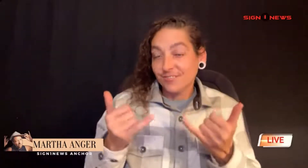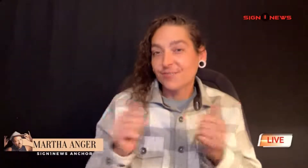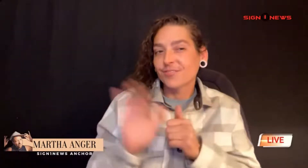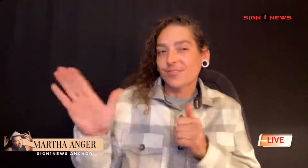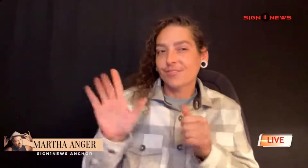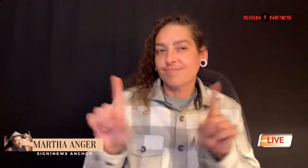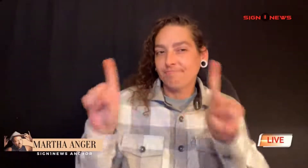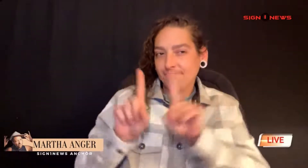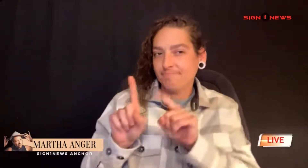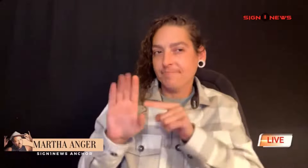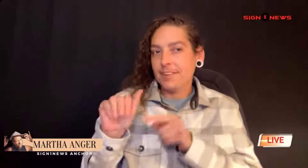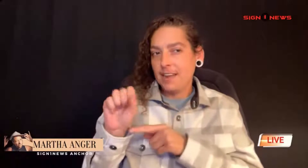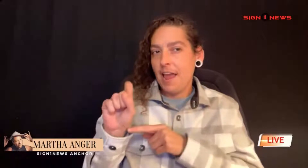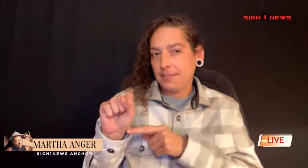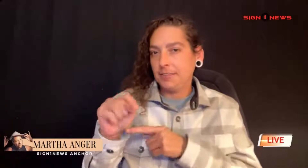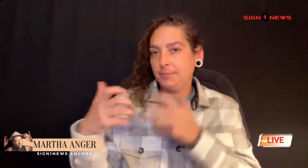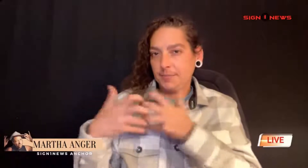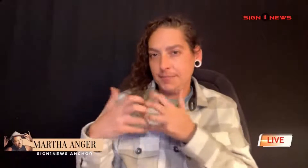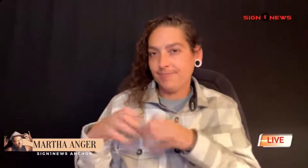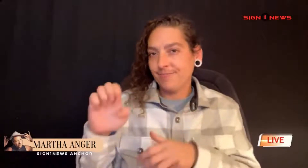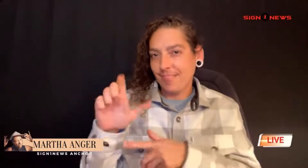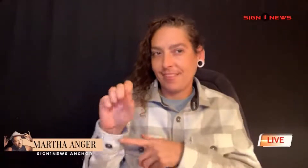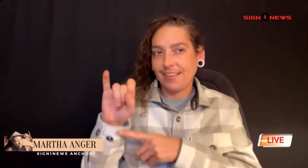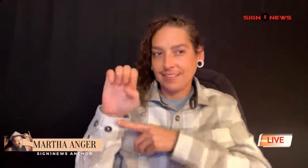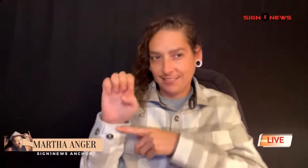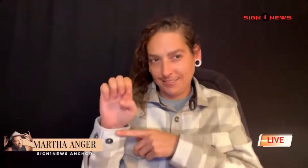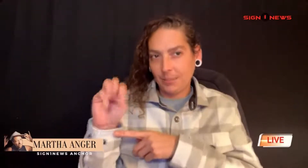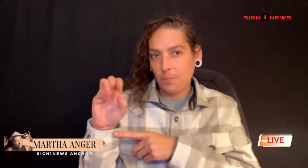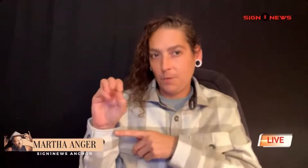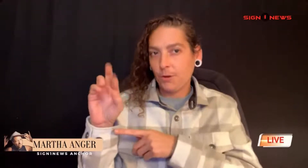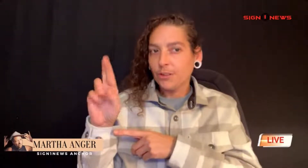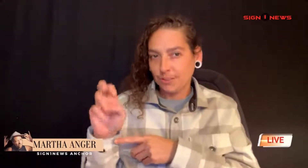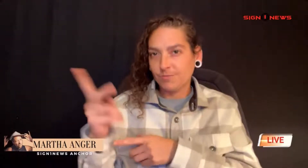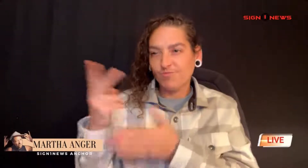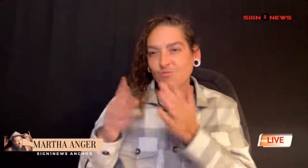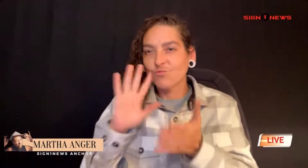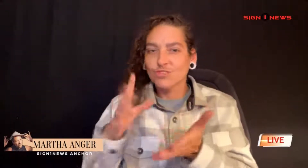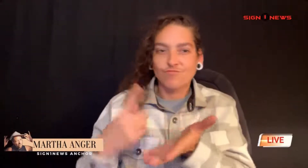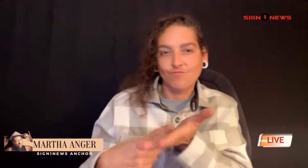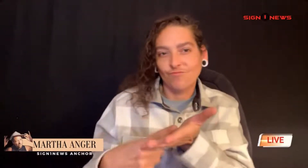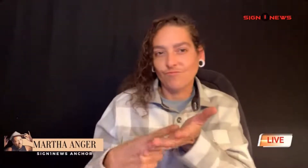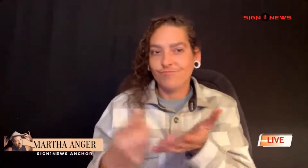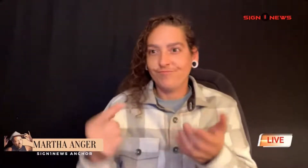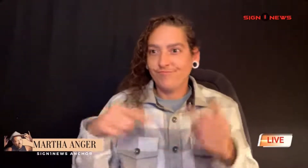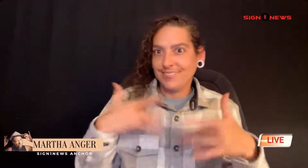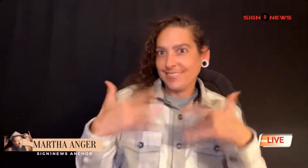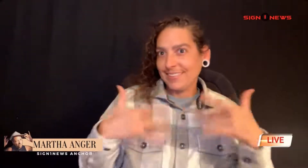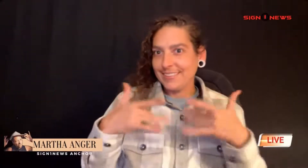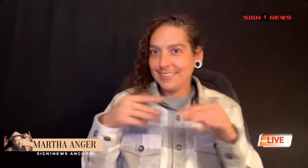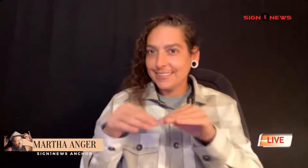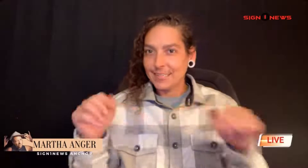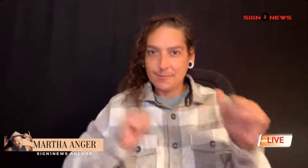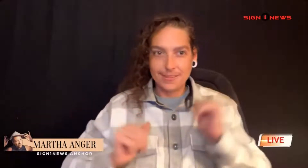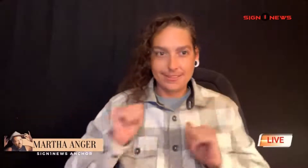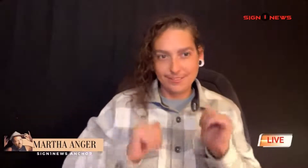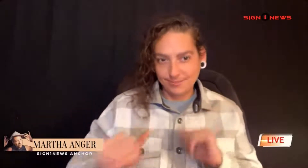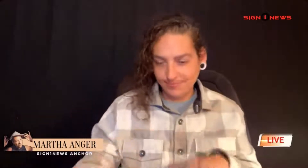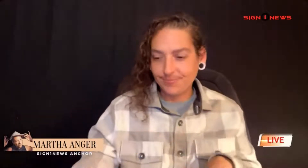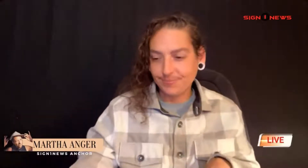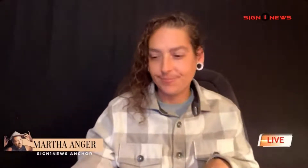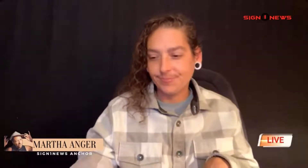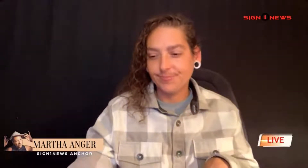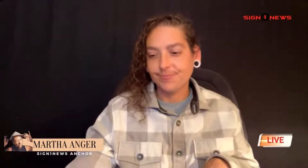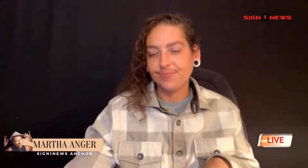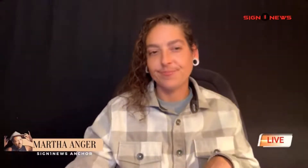Michelle joins us now, along with her castmate, Eleise Moore, to talk more about this exciting